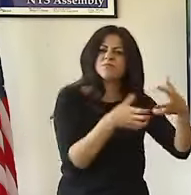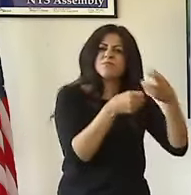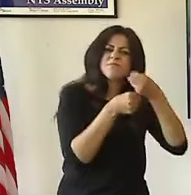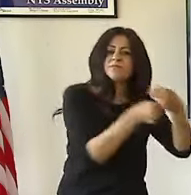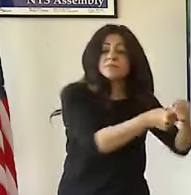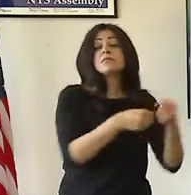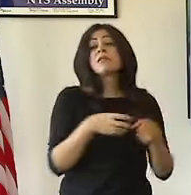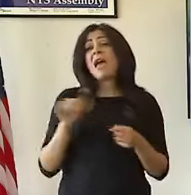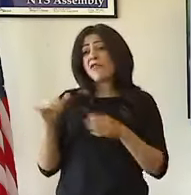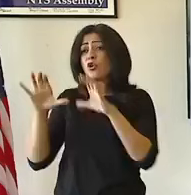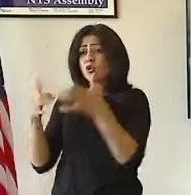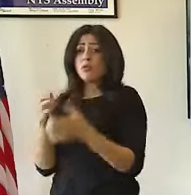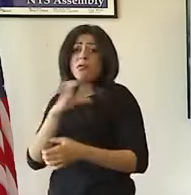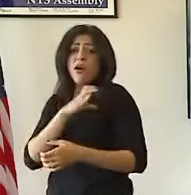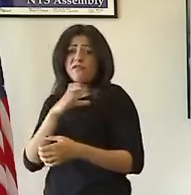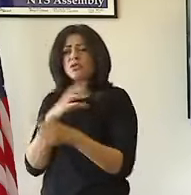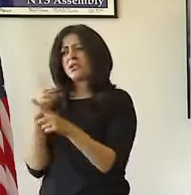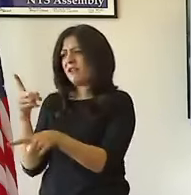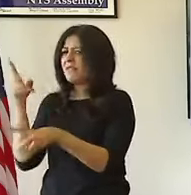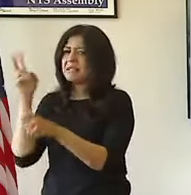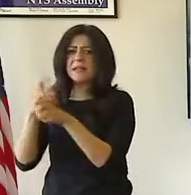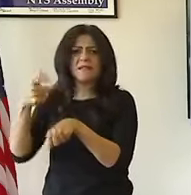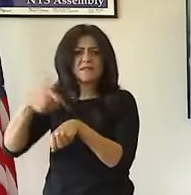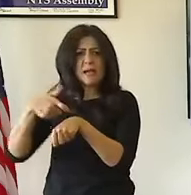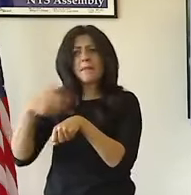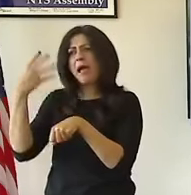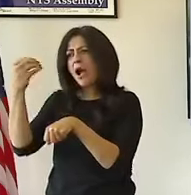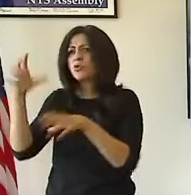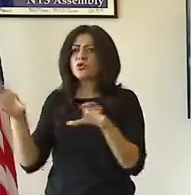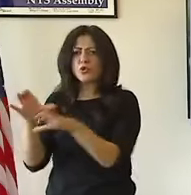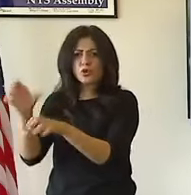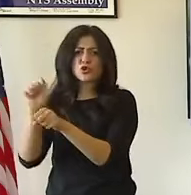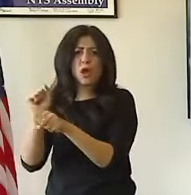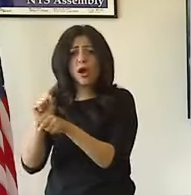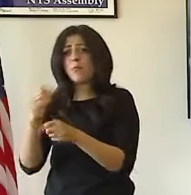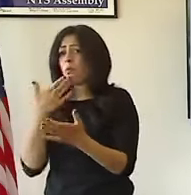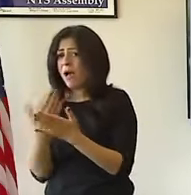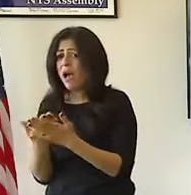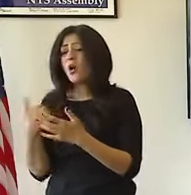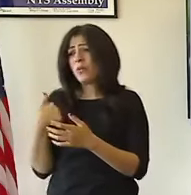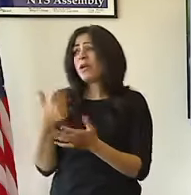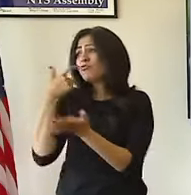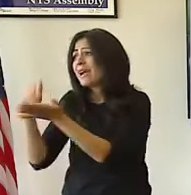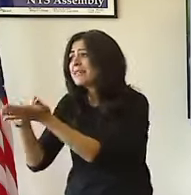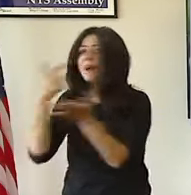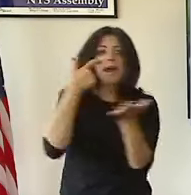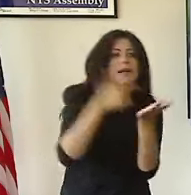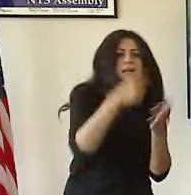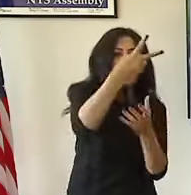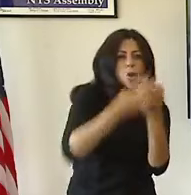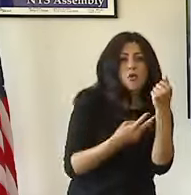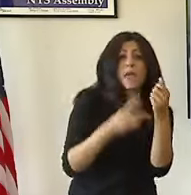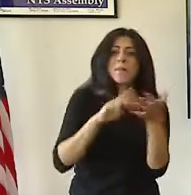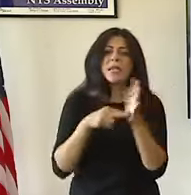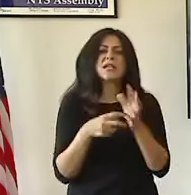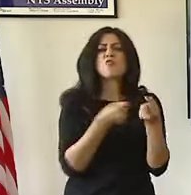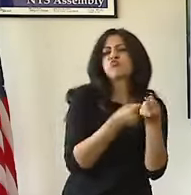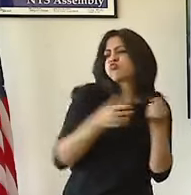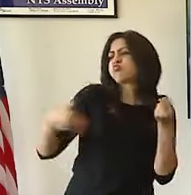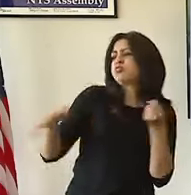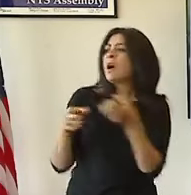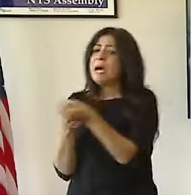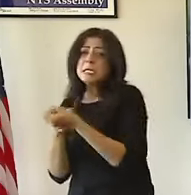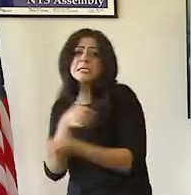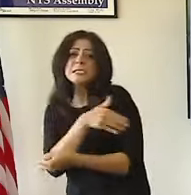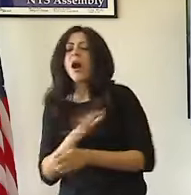jobs well, and we are able to recognize both of those things at once. This is not a matter of picking sides. It's about a matter of doing what is